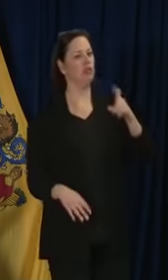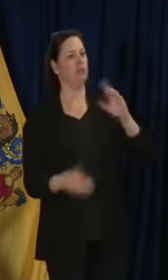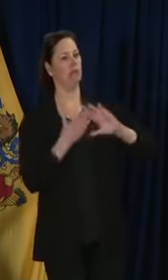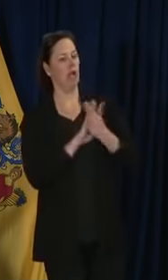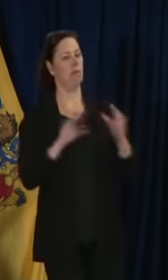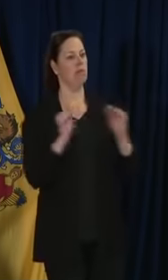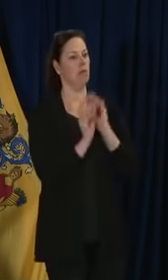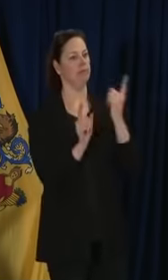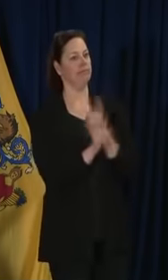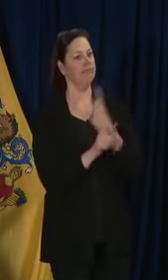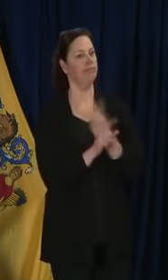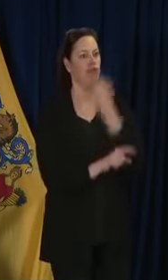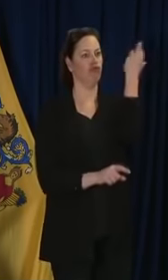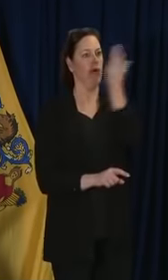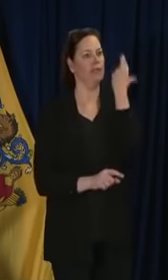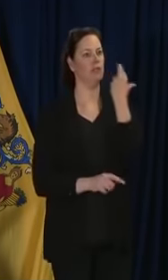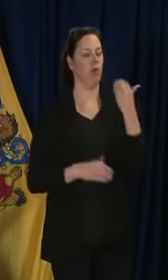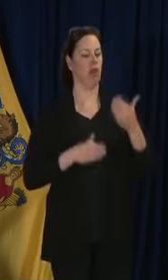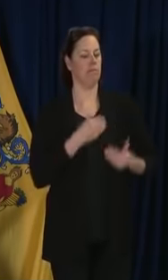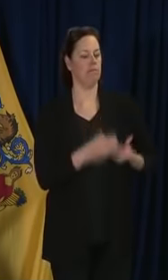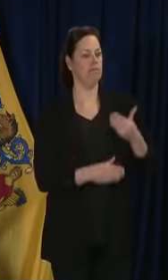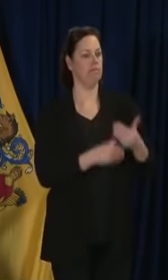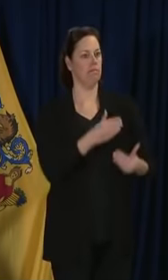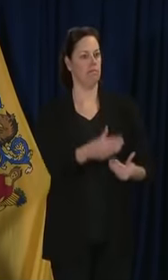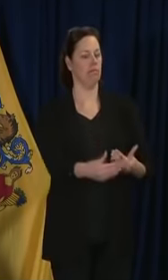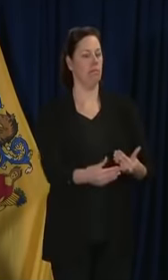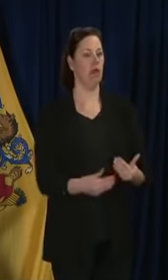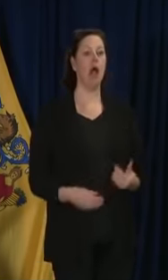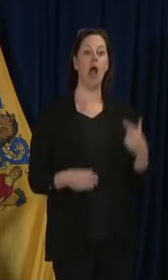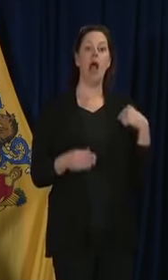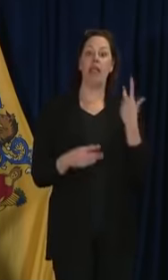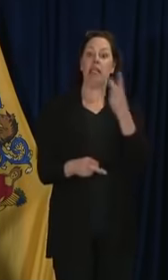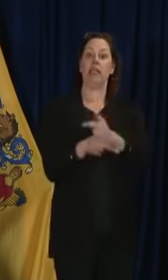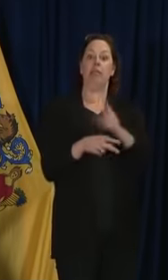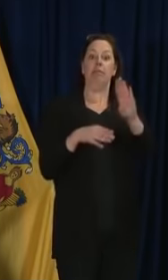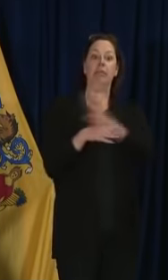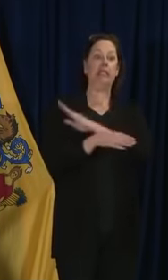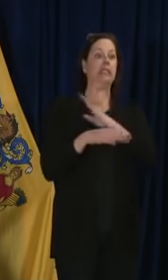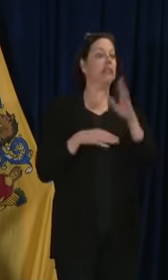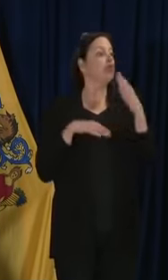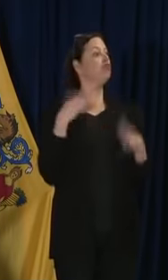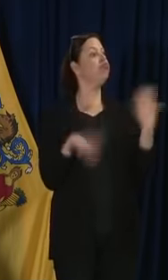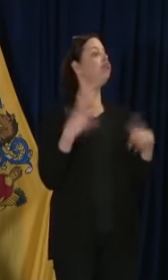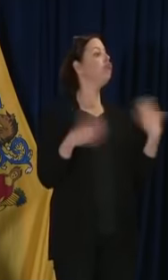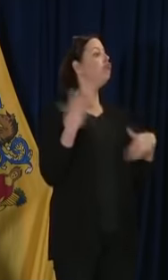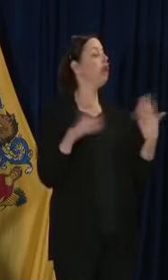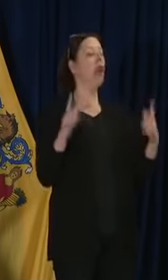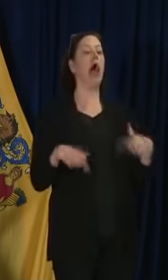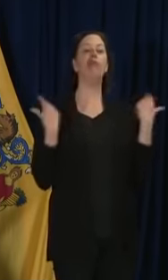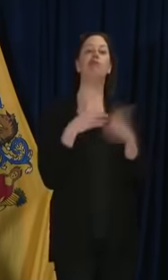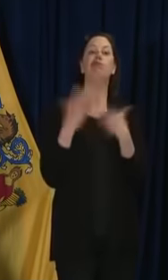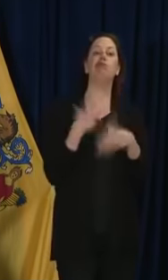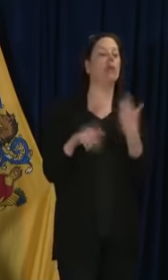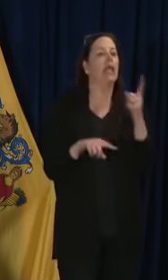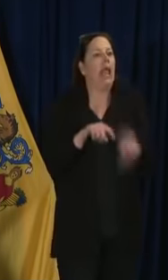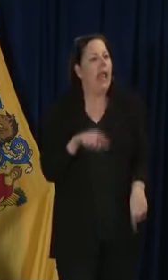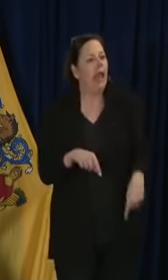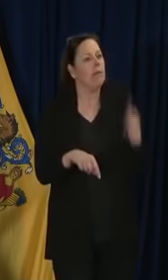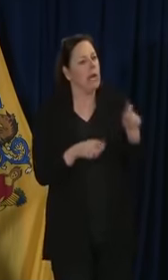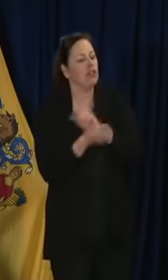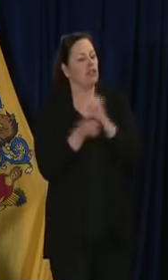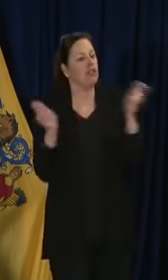reality. We can't allow the business as usual culture to continue. Clearly, as I said,